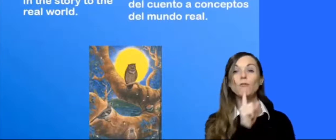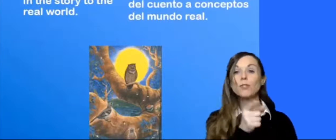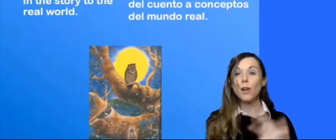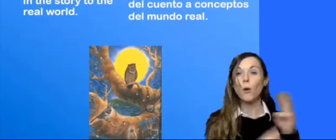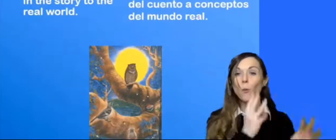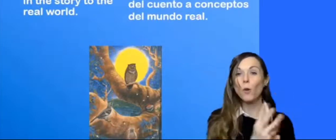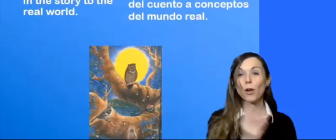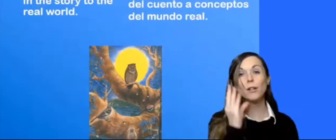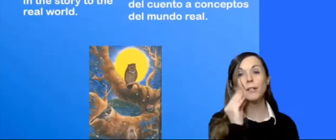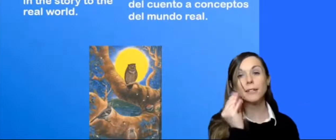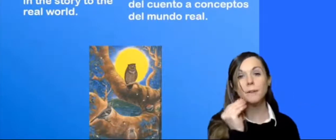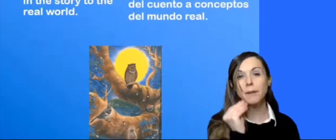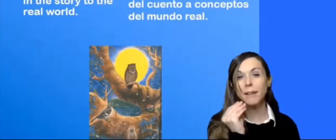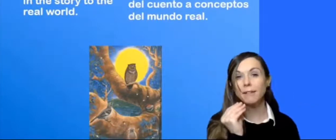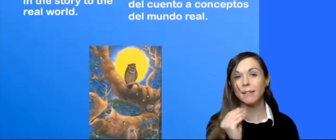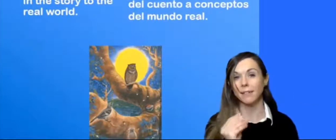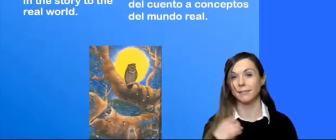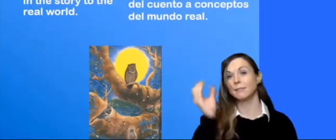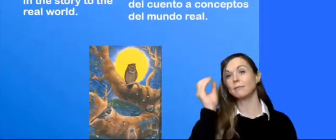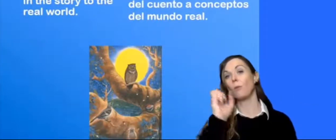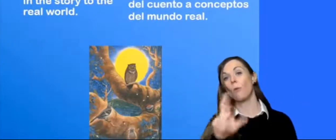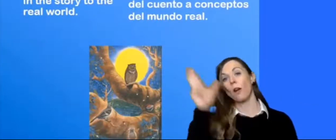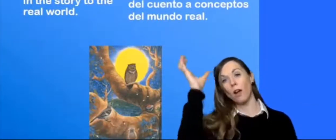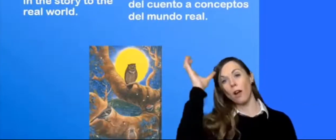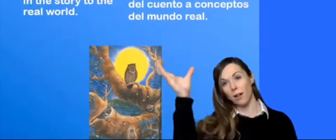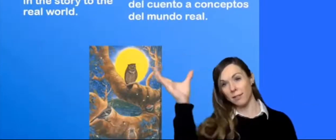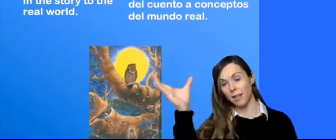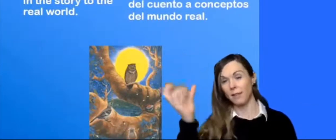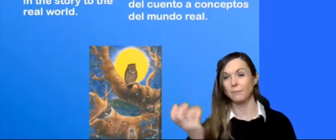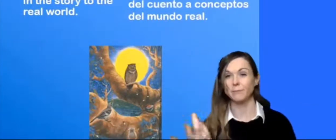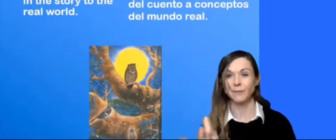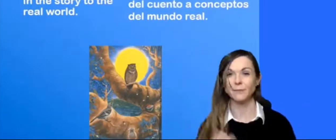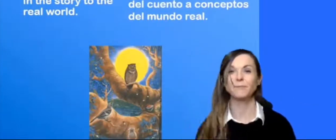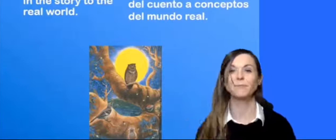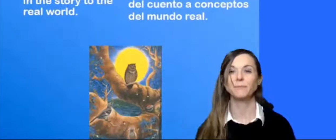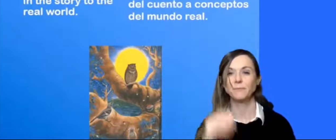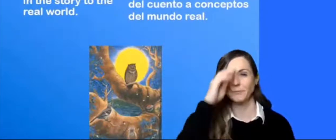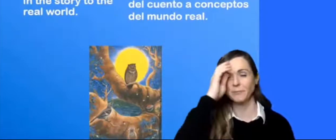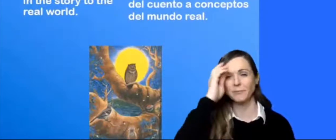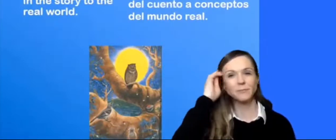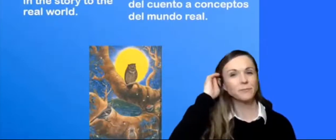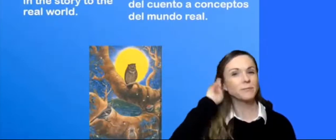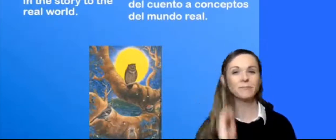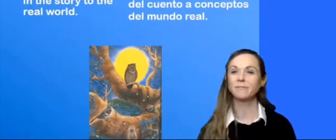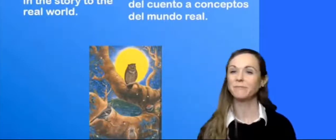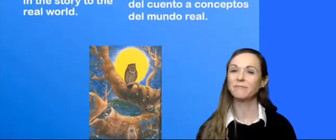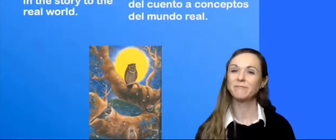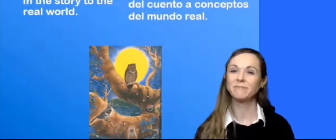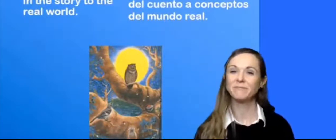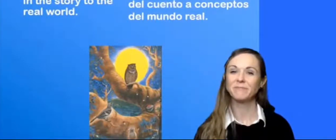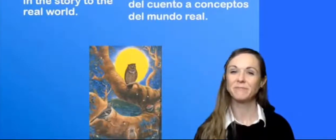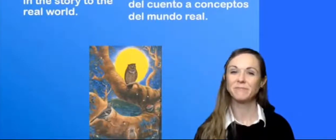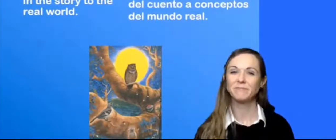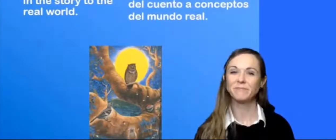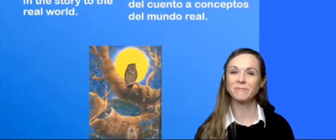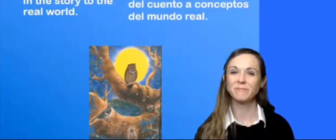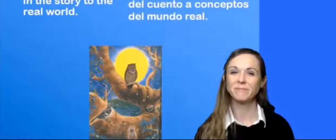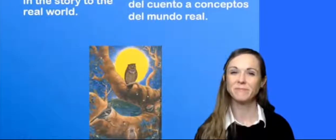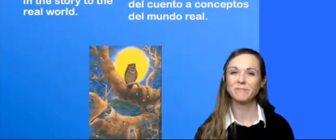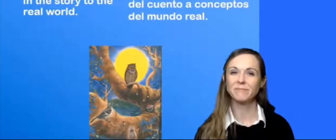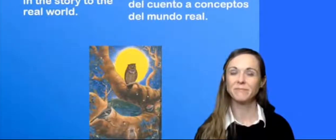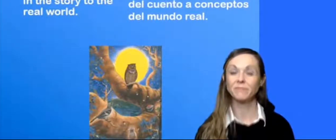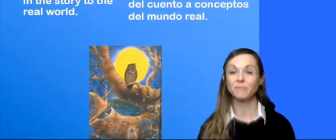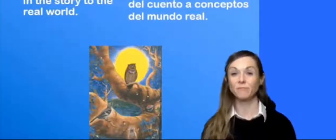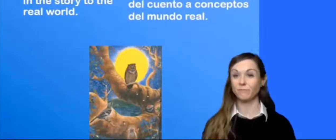the same thing going on in this story with these animals. So you really can connect real-world concepts to the